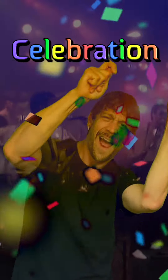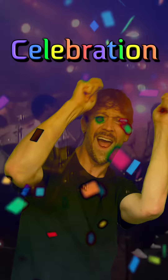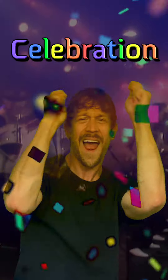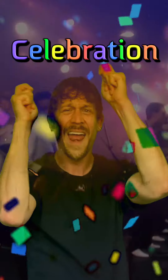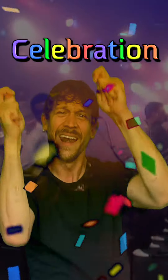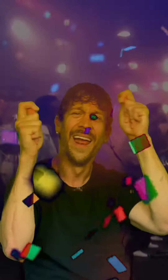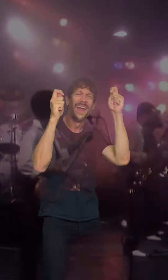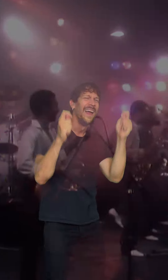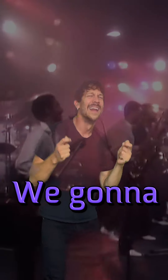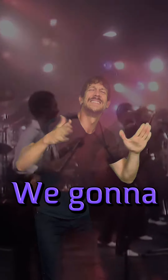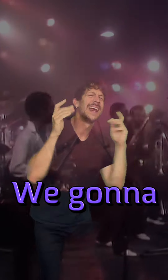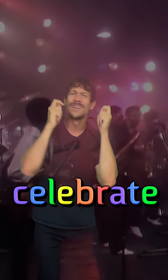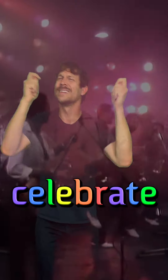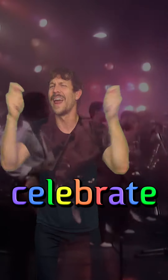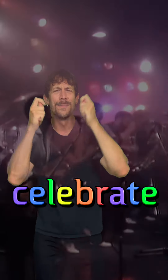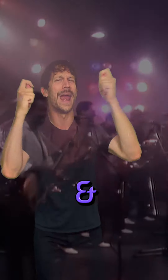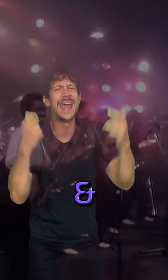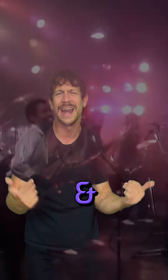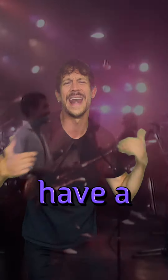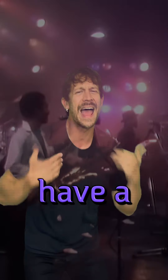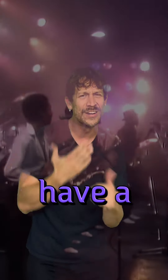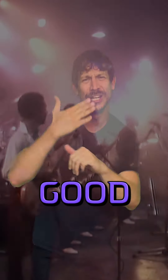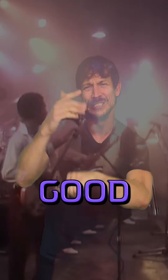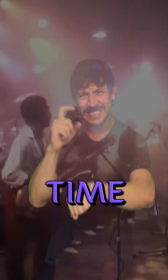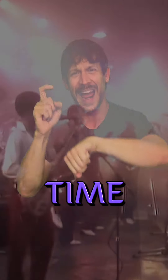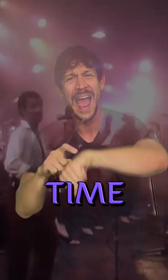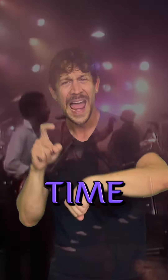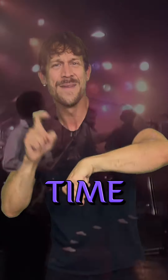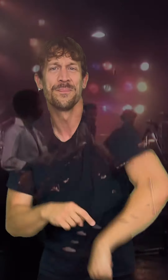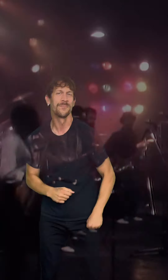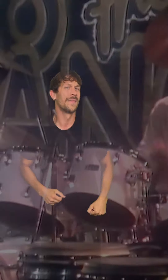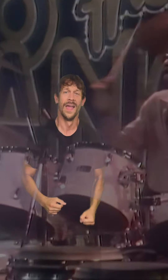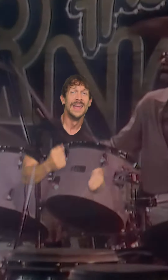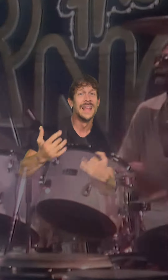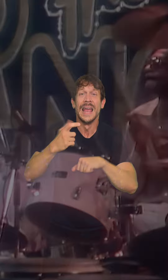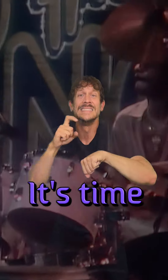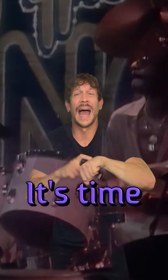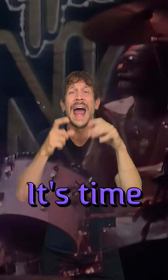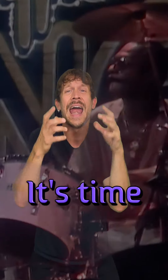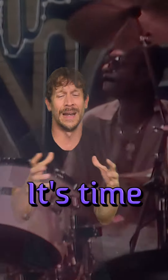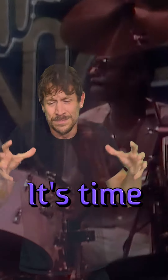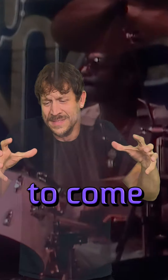Celebration. We gon' celebrate and have a good time. It's time.